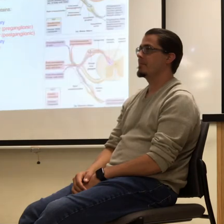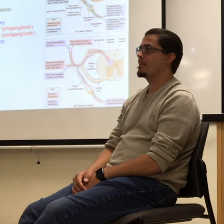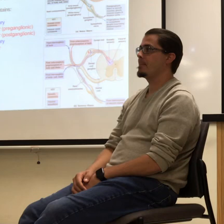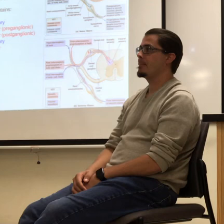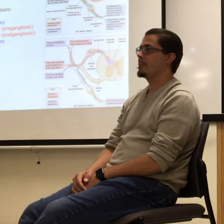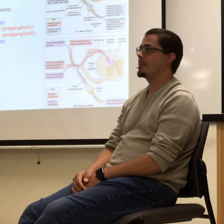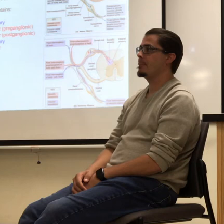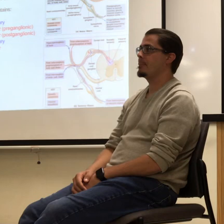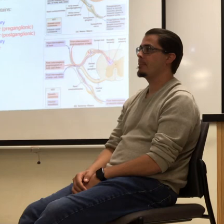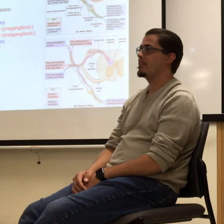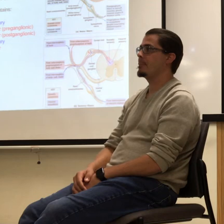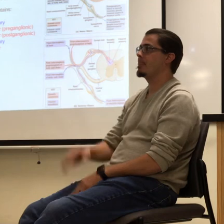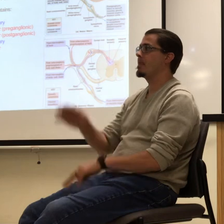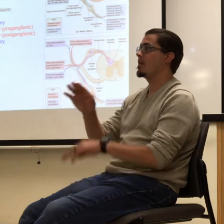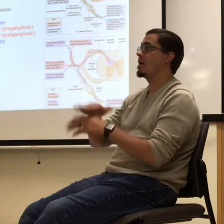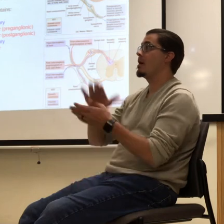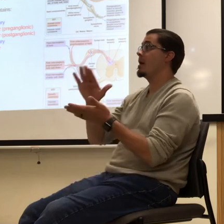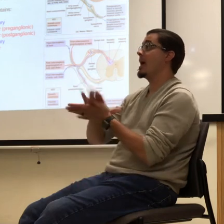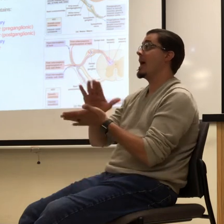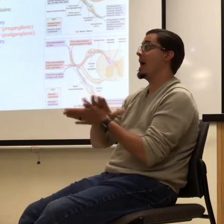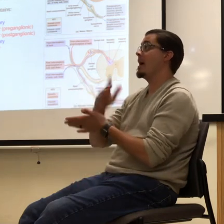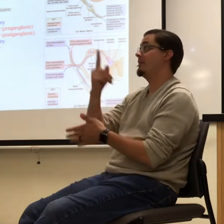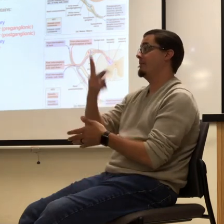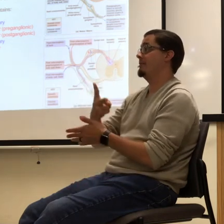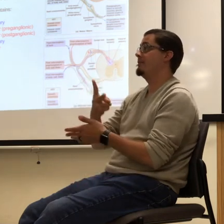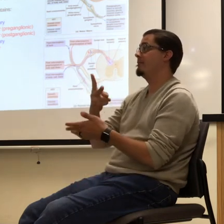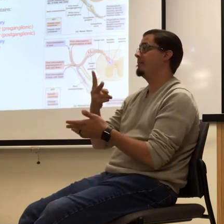So on half sheet number